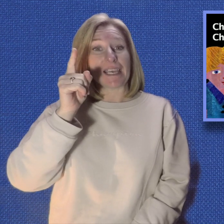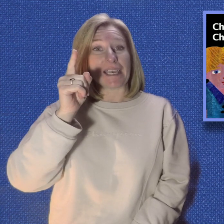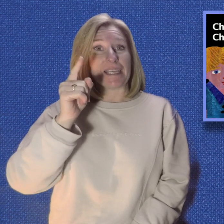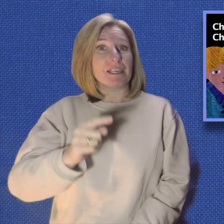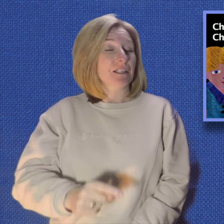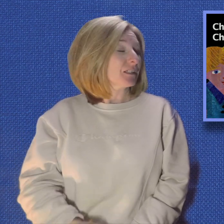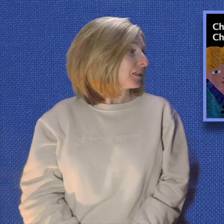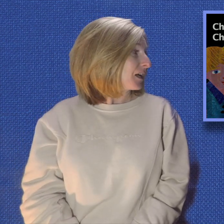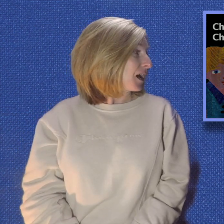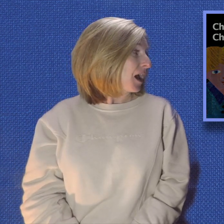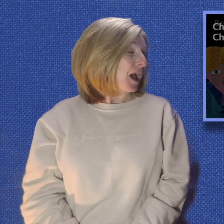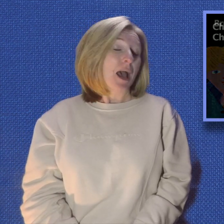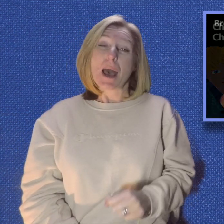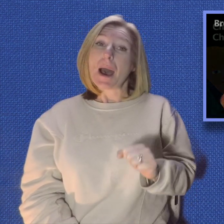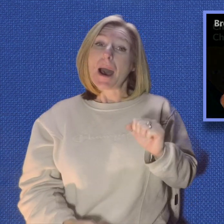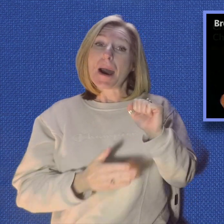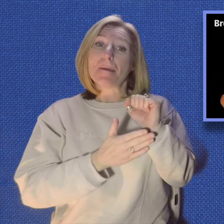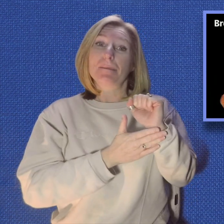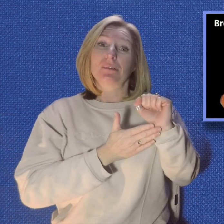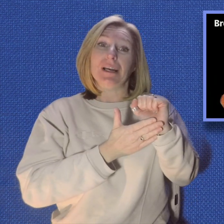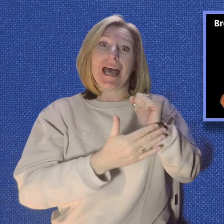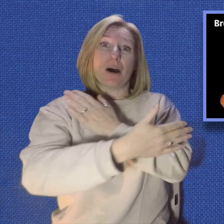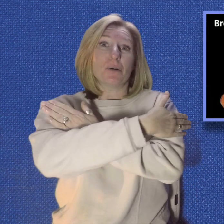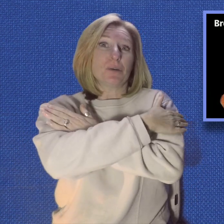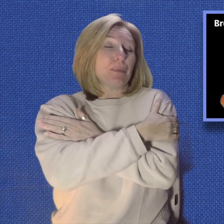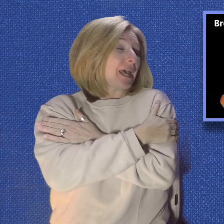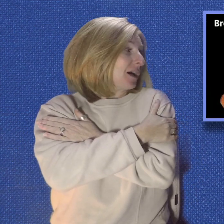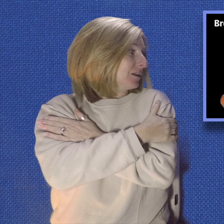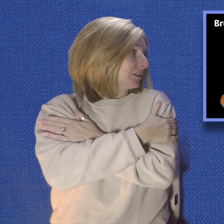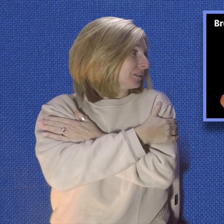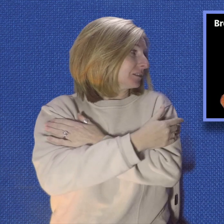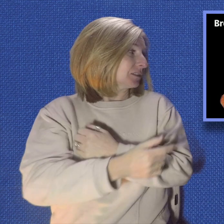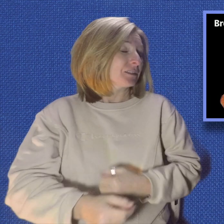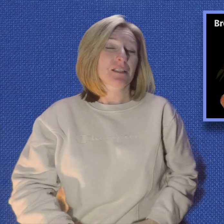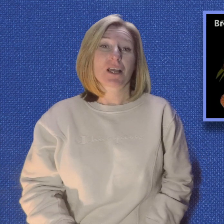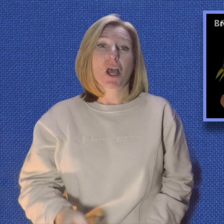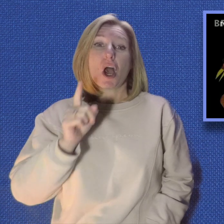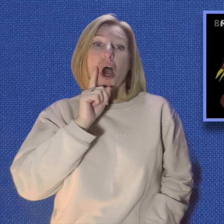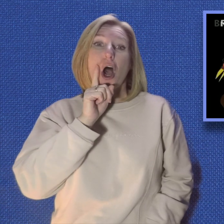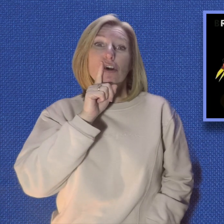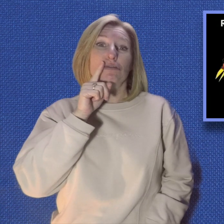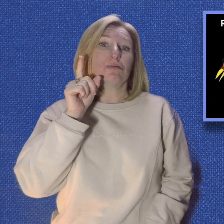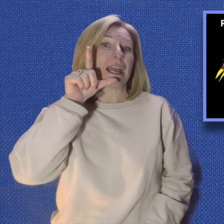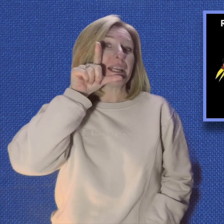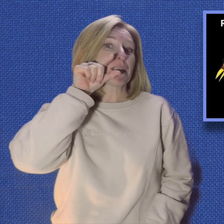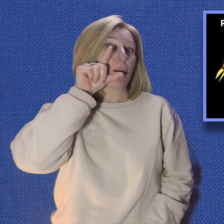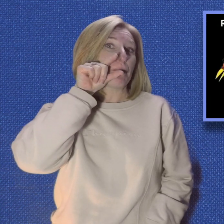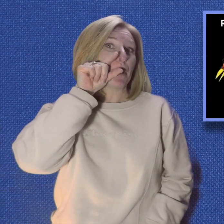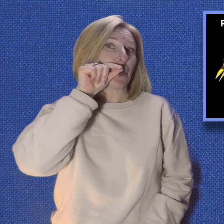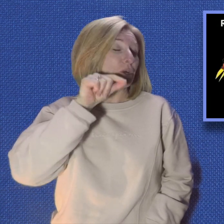a brown bear, a red bird,